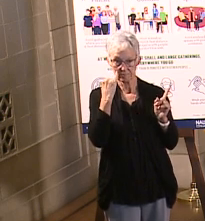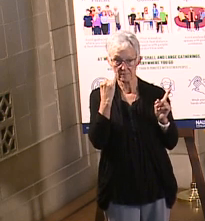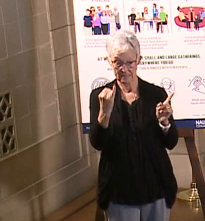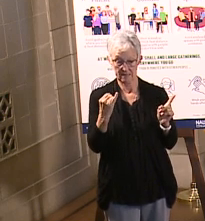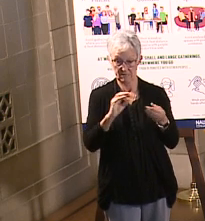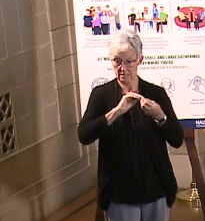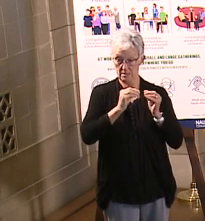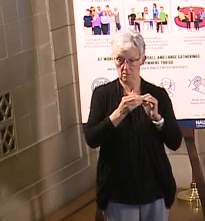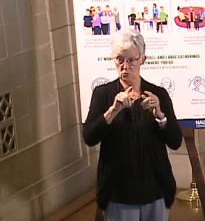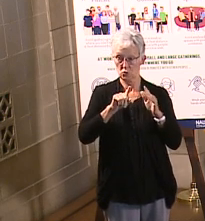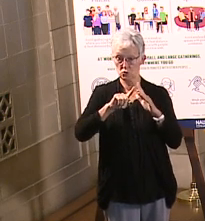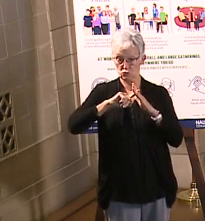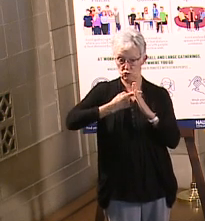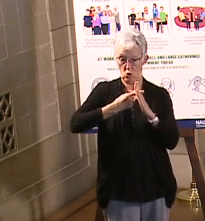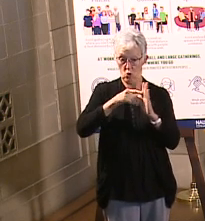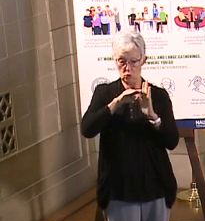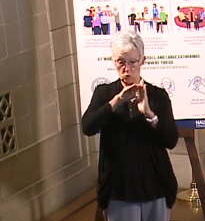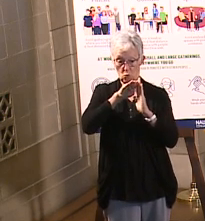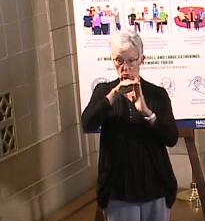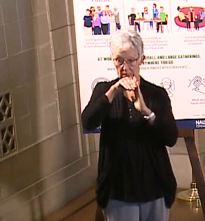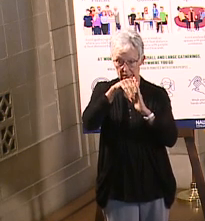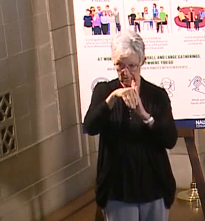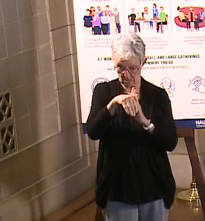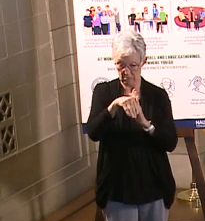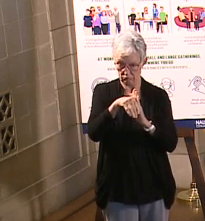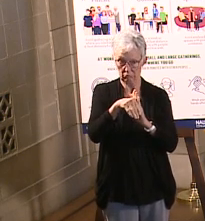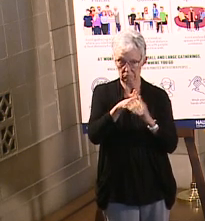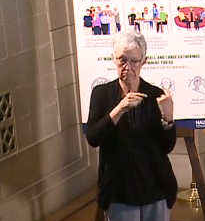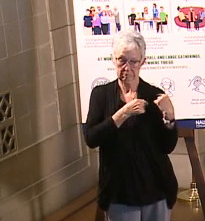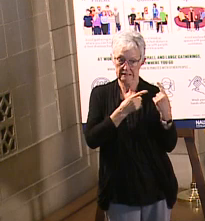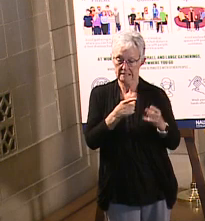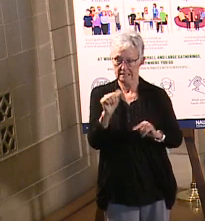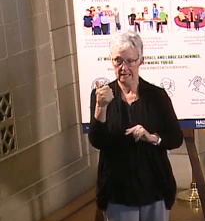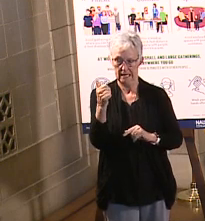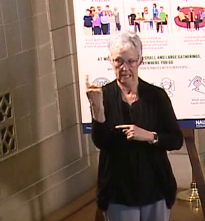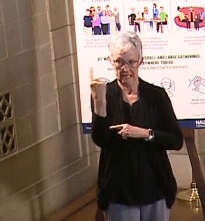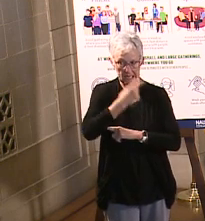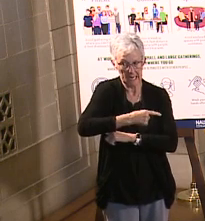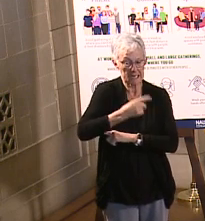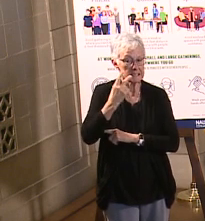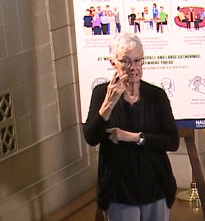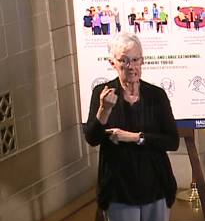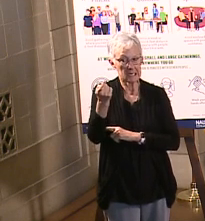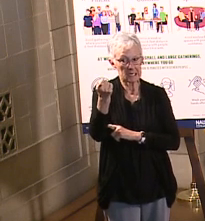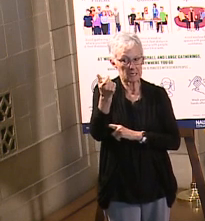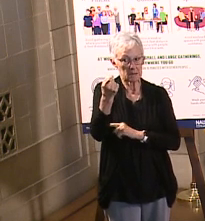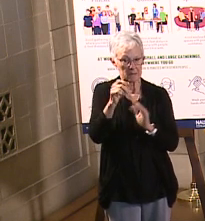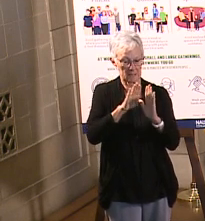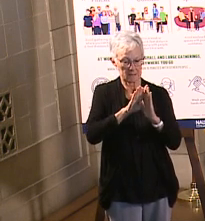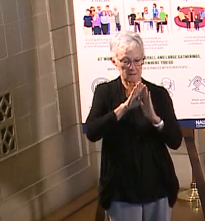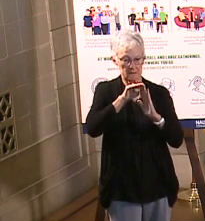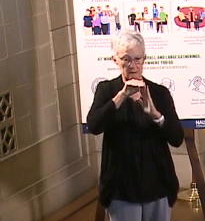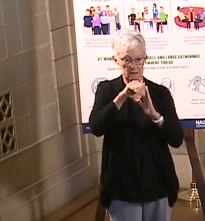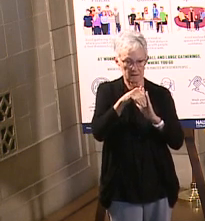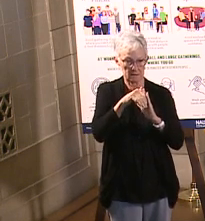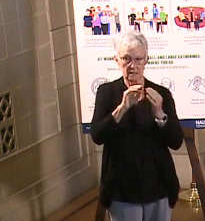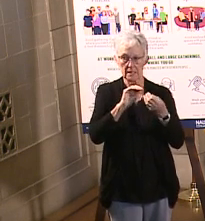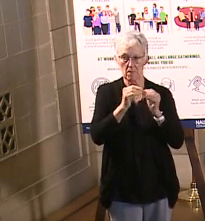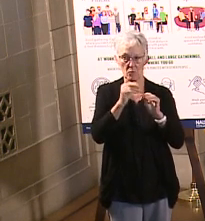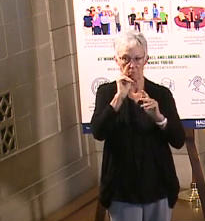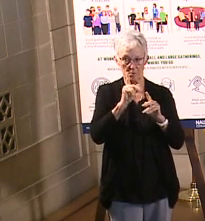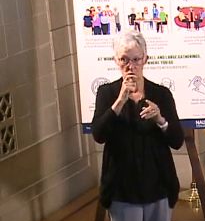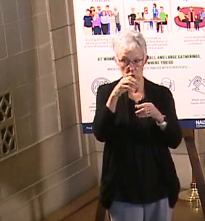the last 10 days or so, we've seen a decline with regard to our hospitalizations. If we see that